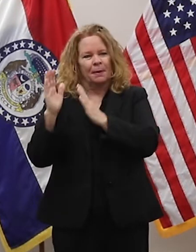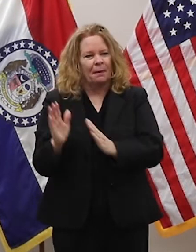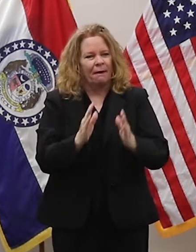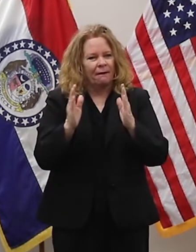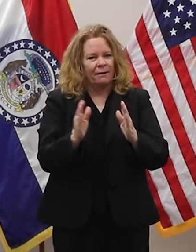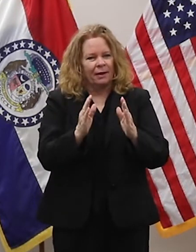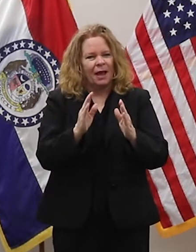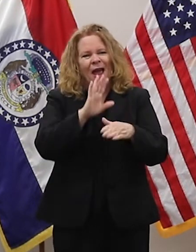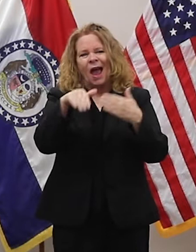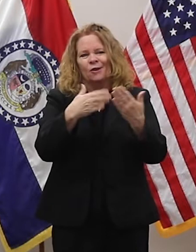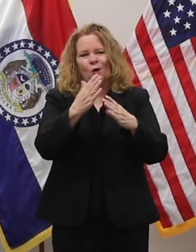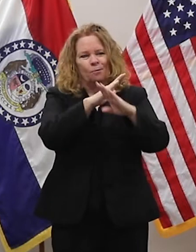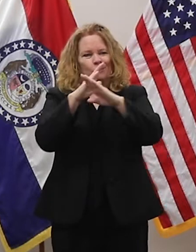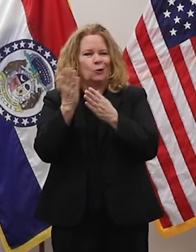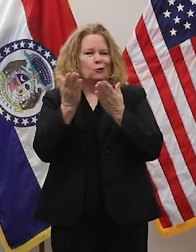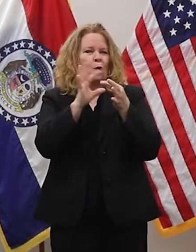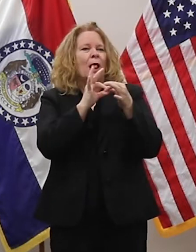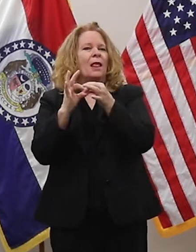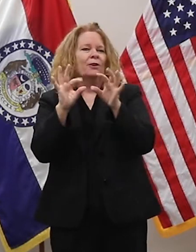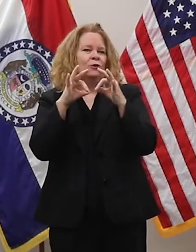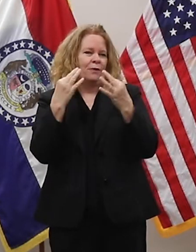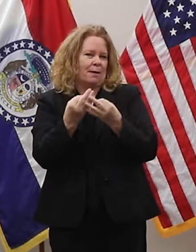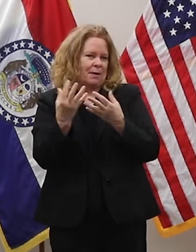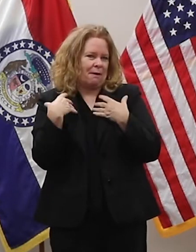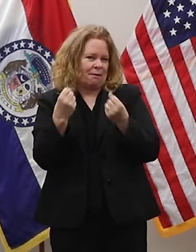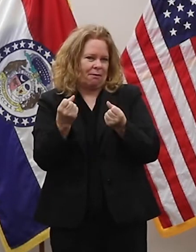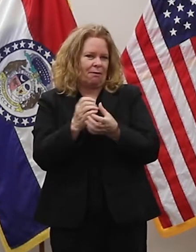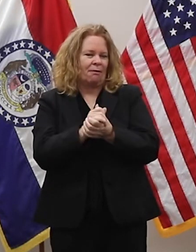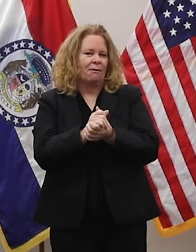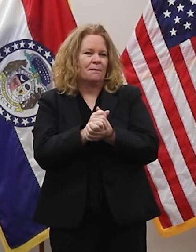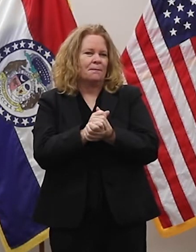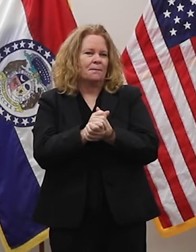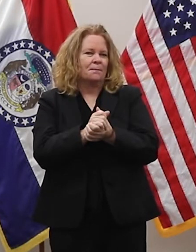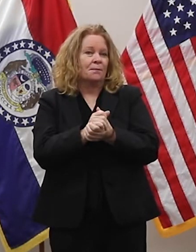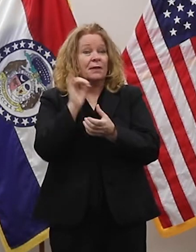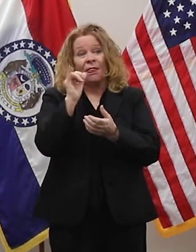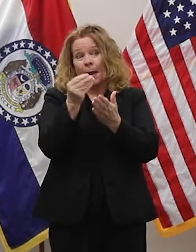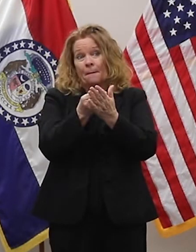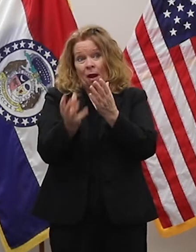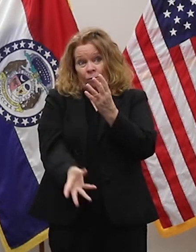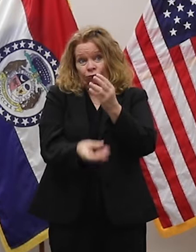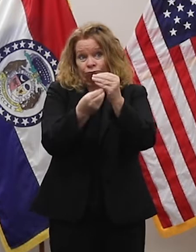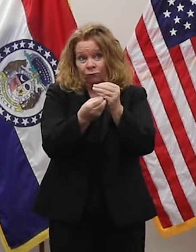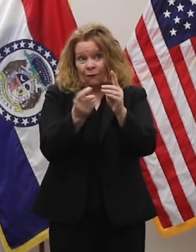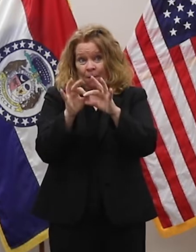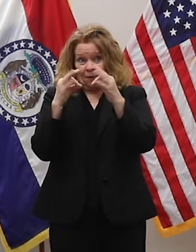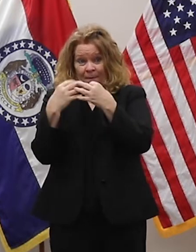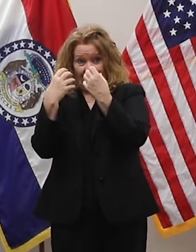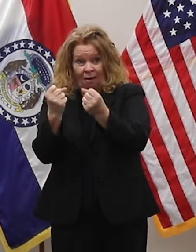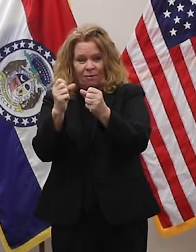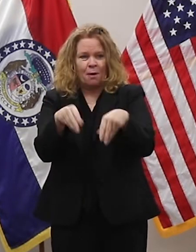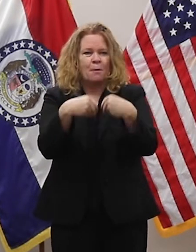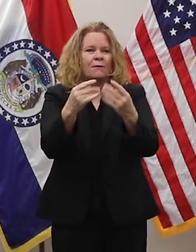and related preventative health services. This additional funding through the Family Health Council will allow us to provide